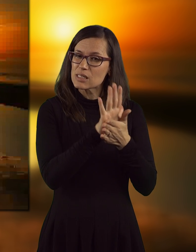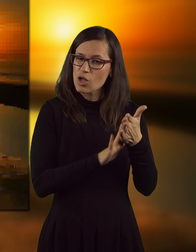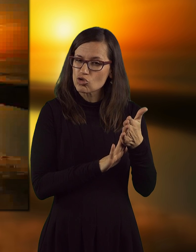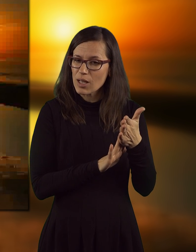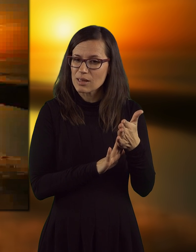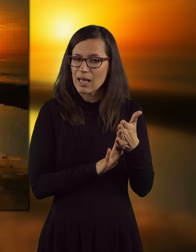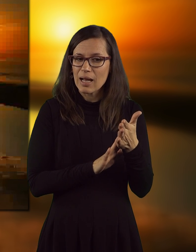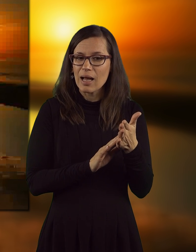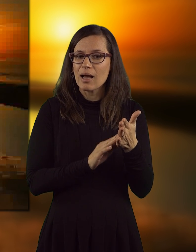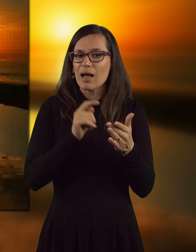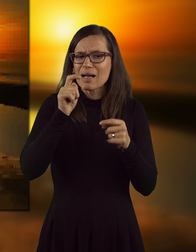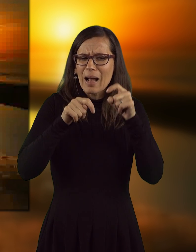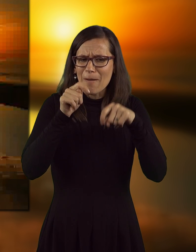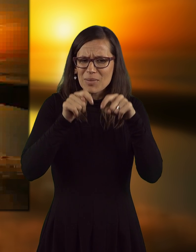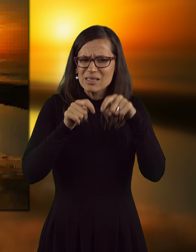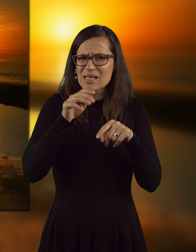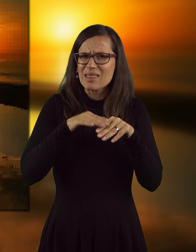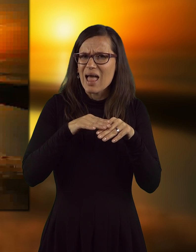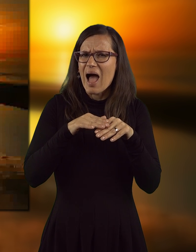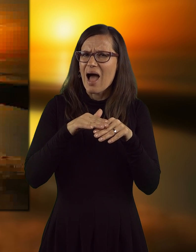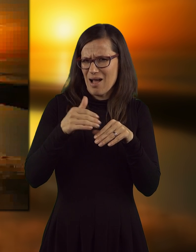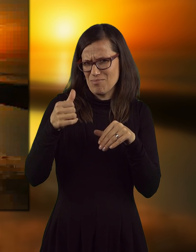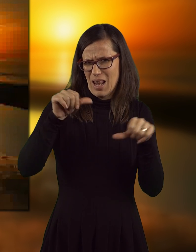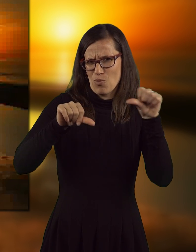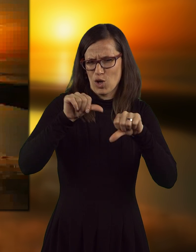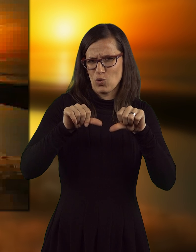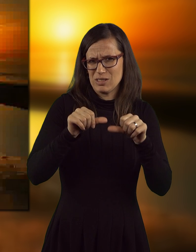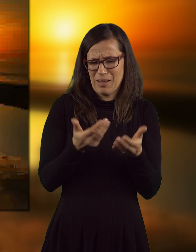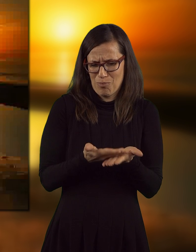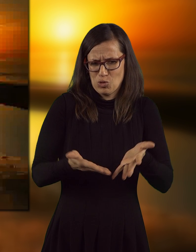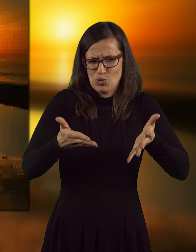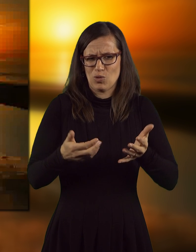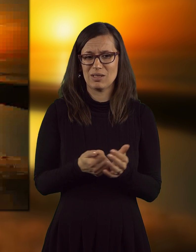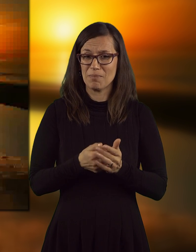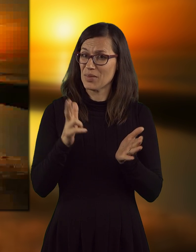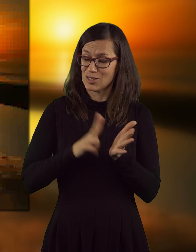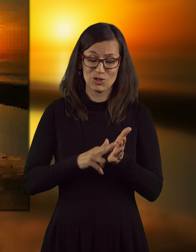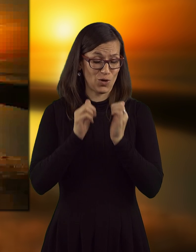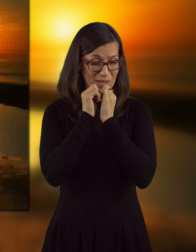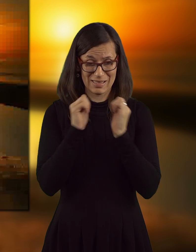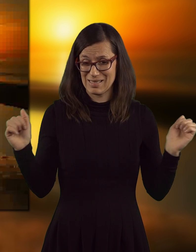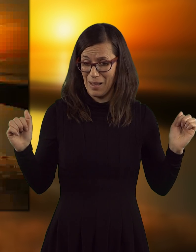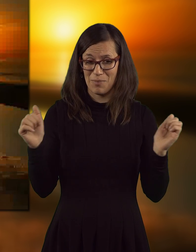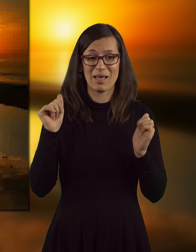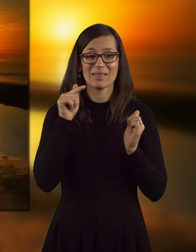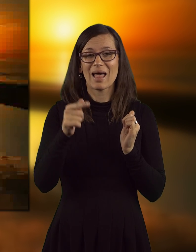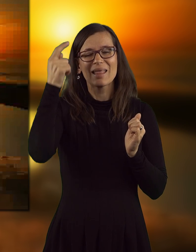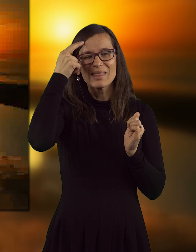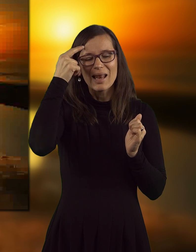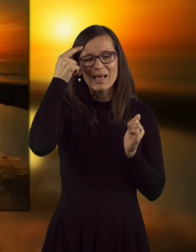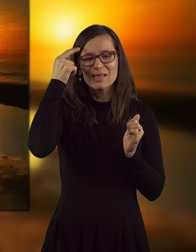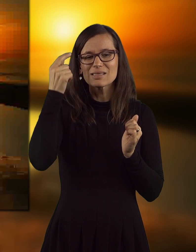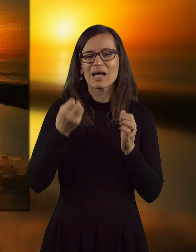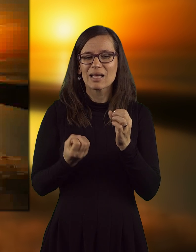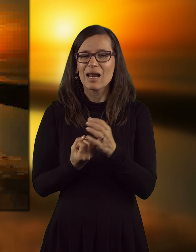beginning of who you are, little blobs on a petri dish, it's rather remarkable, the intelligence